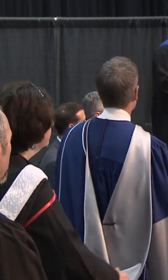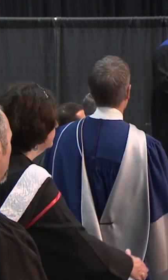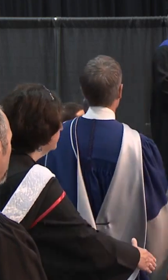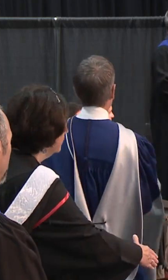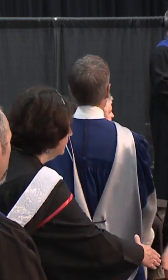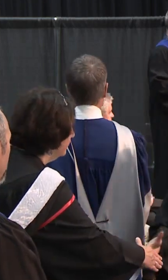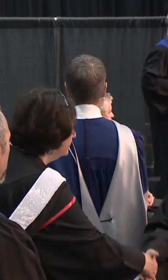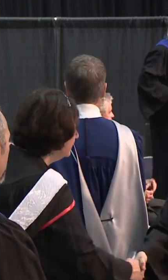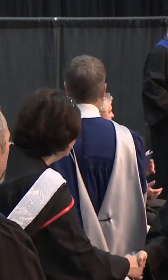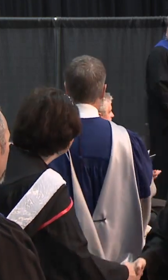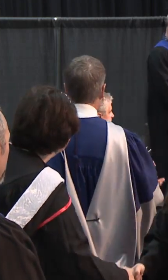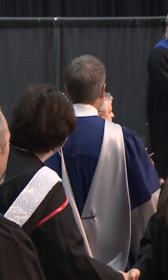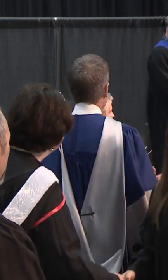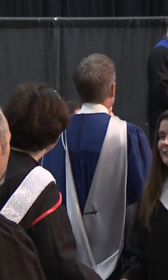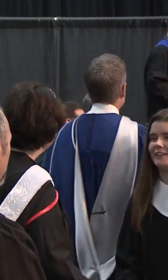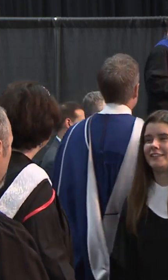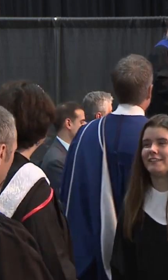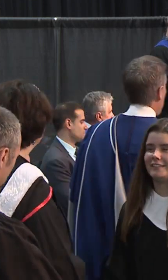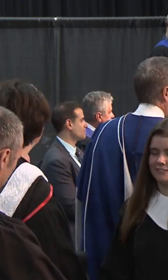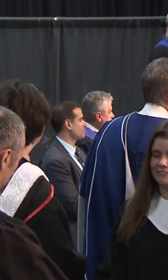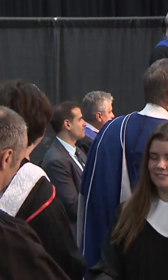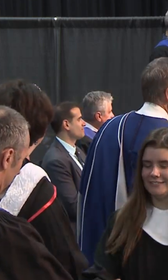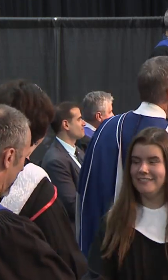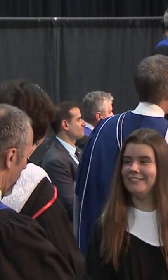Jade Newell.